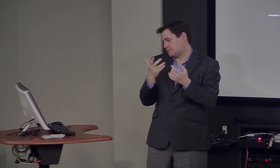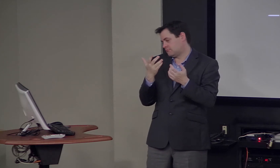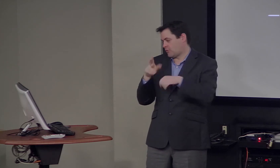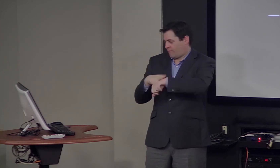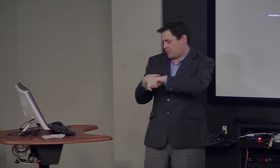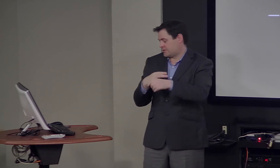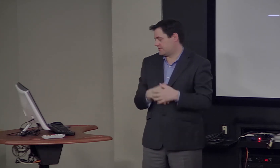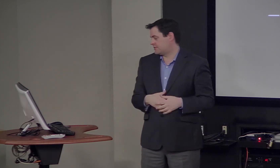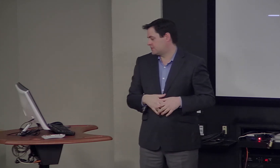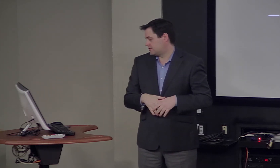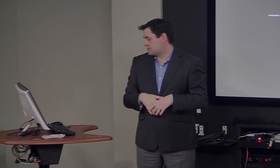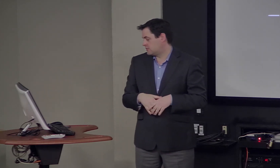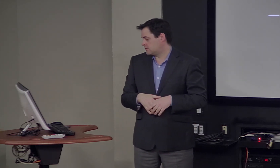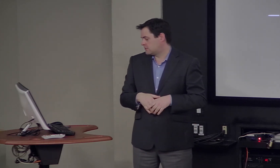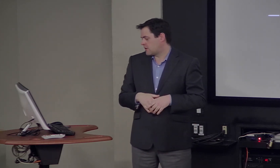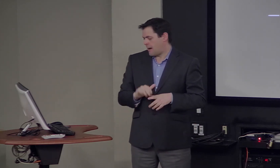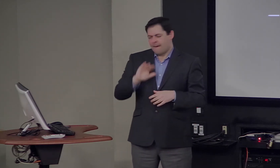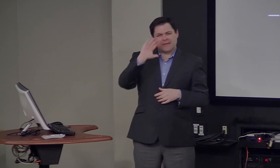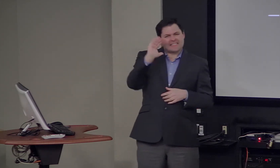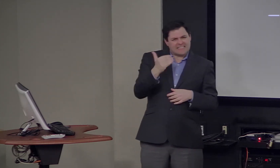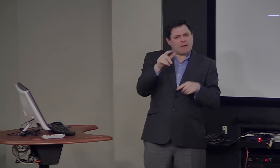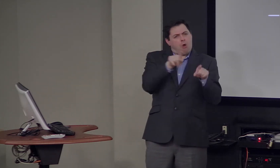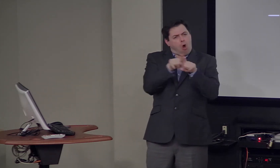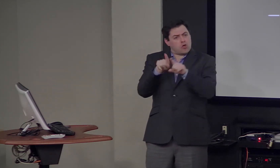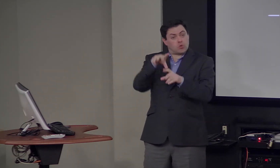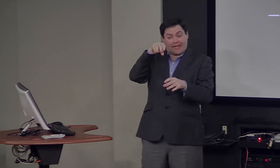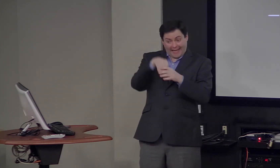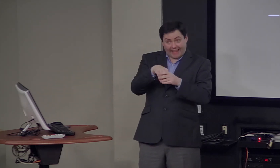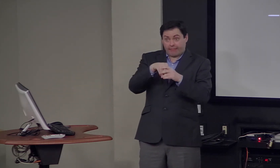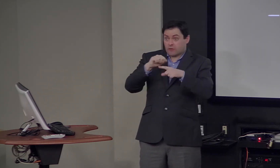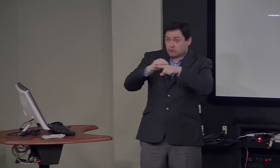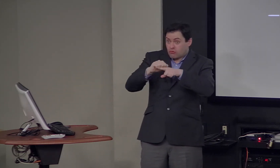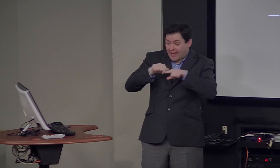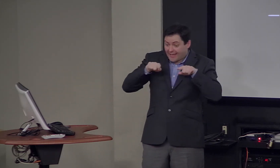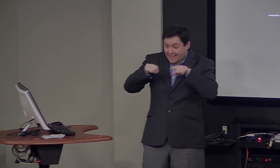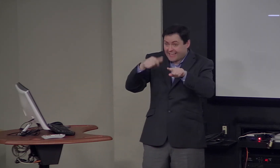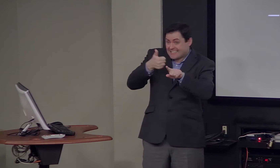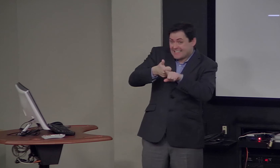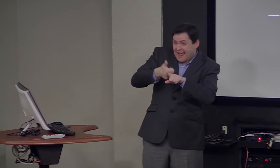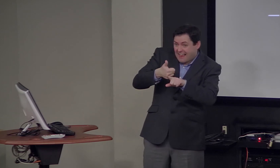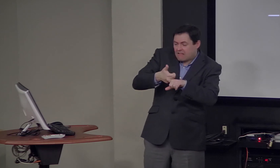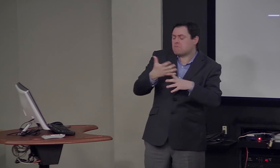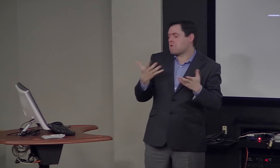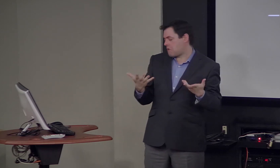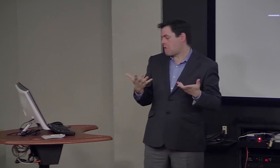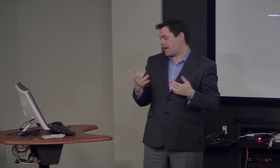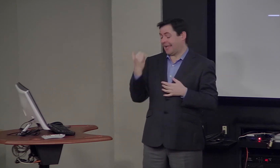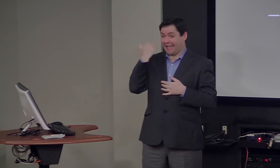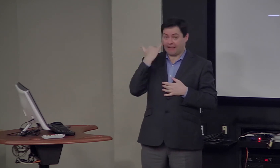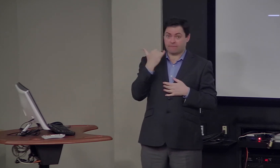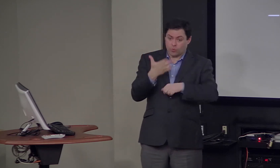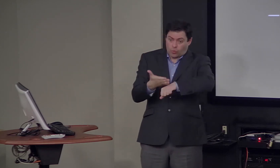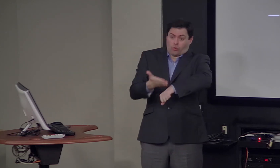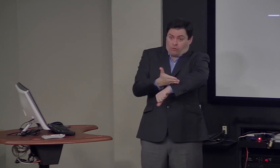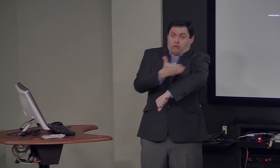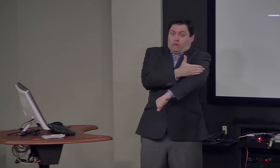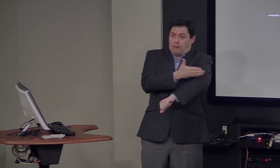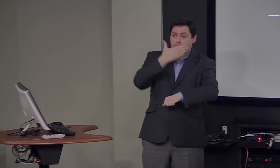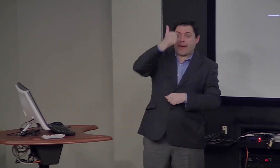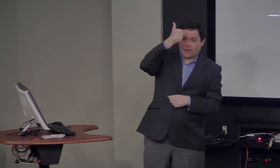learning journey process, and so their English skills would not be as proficient as the experts. But we can see that if we